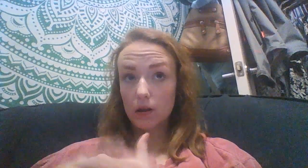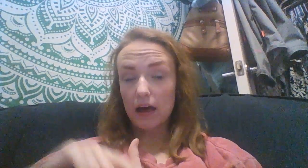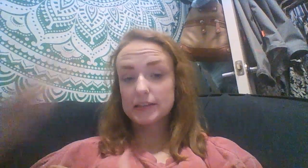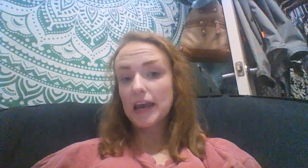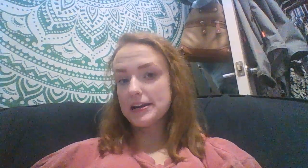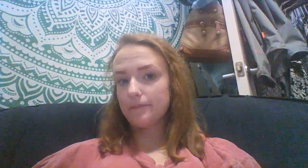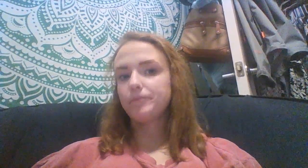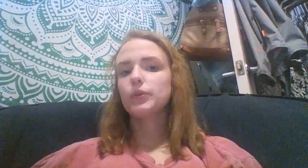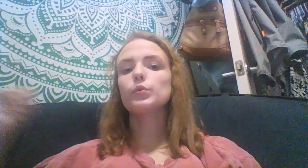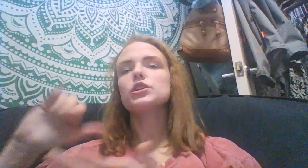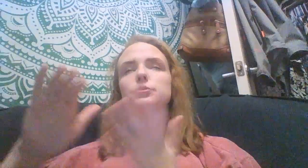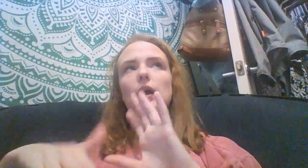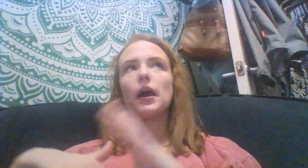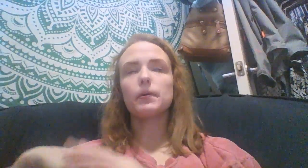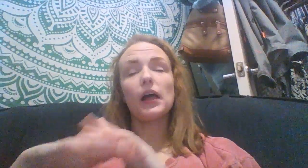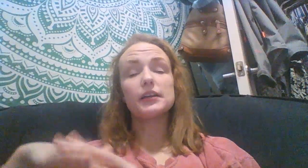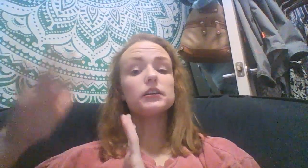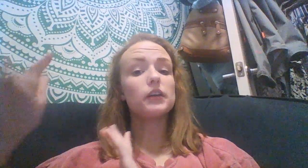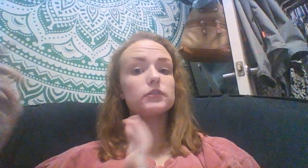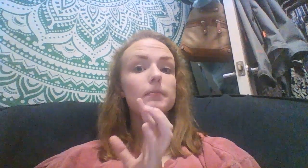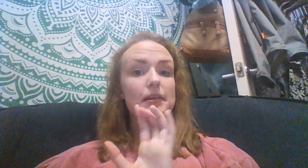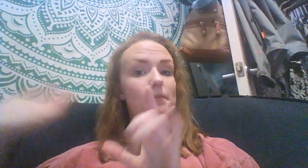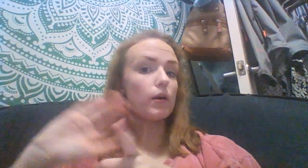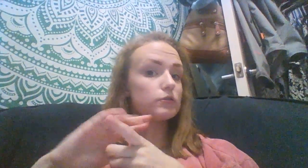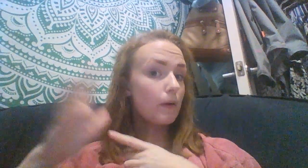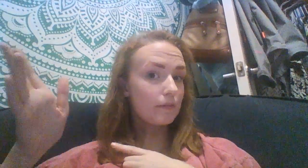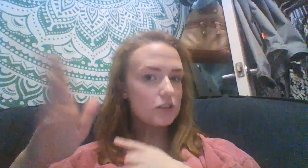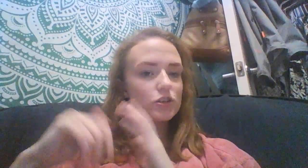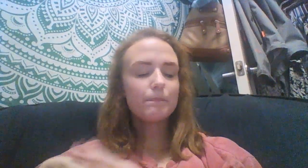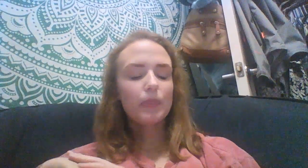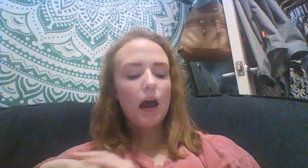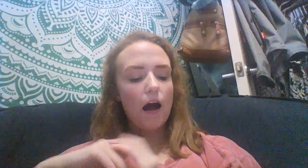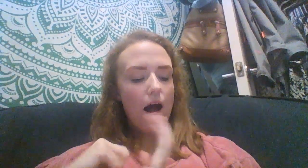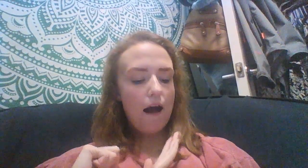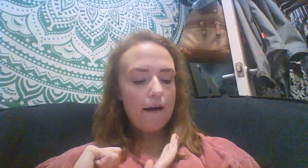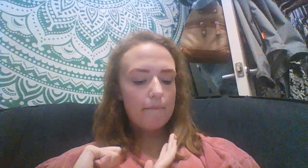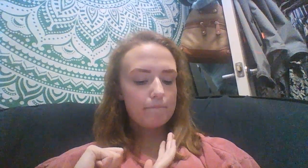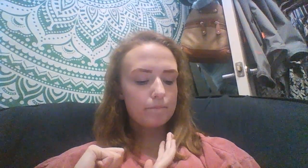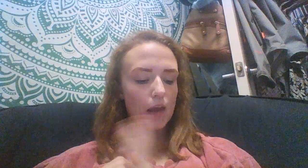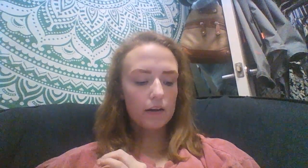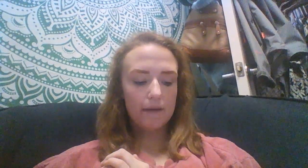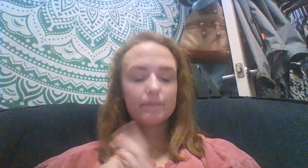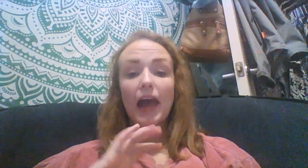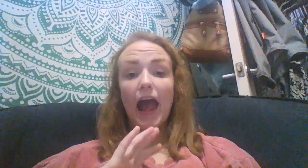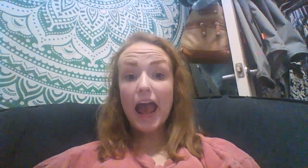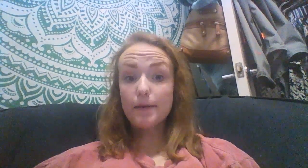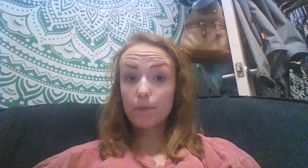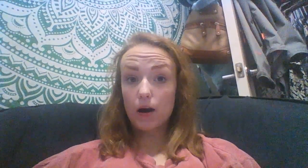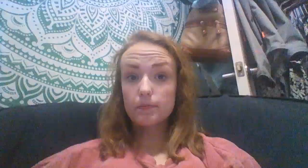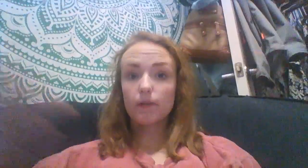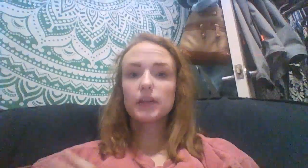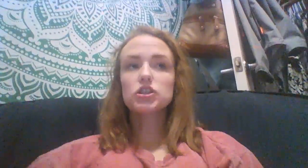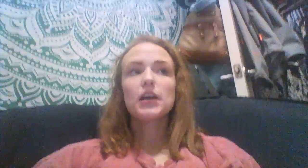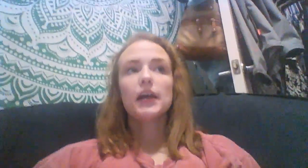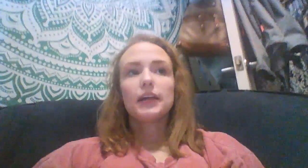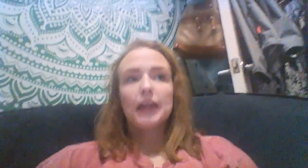class can. Which is why upper class are known to be the most privileged. Okay. Able-bodied privilege.